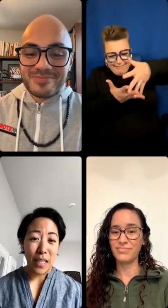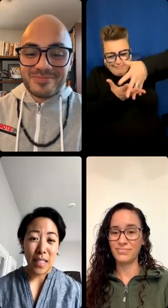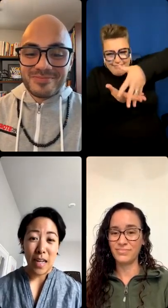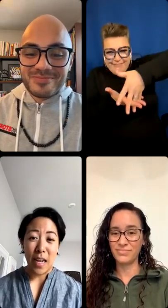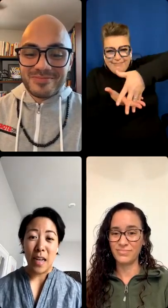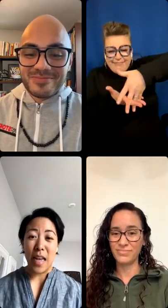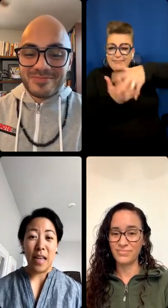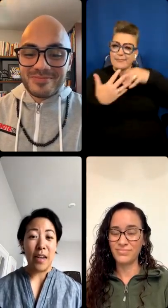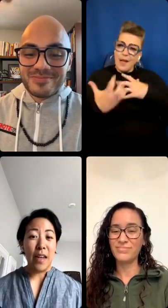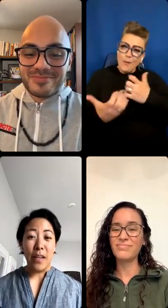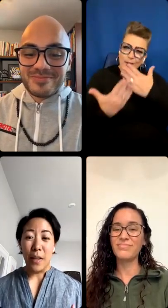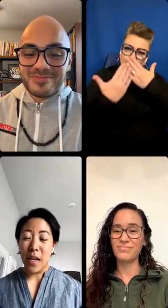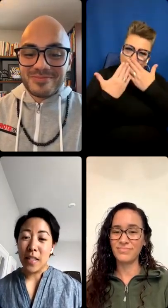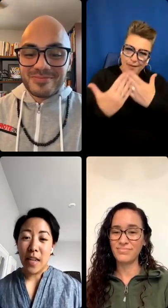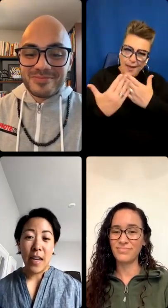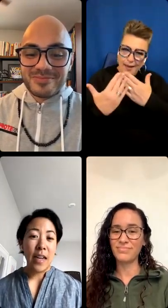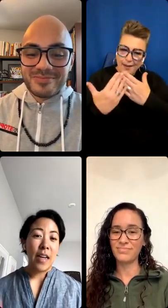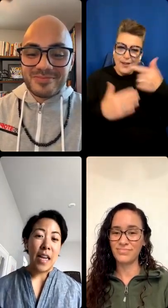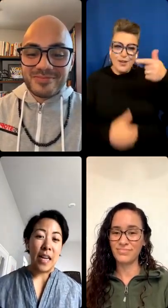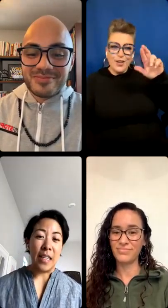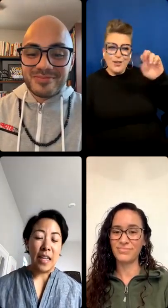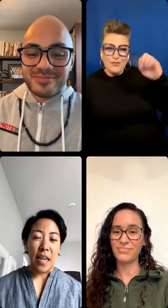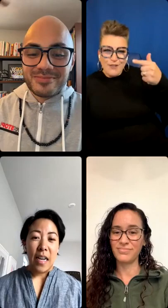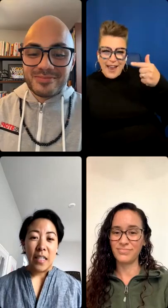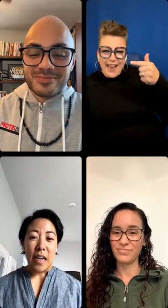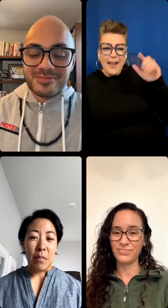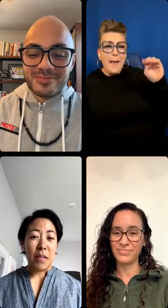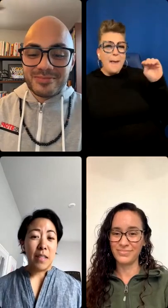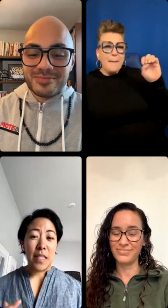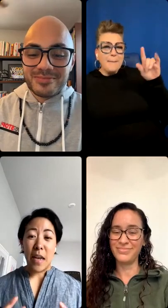and Melissa and Yolanta and